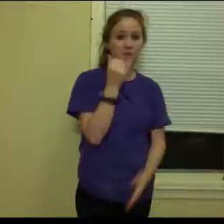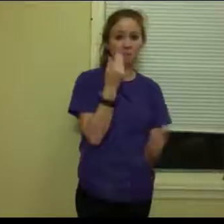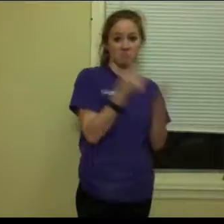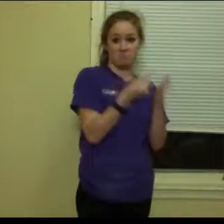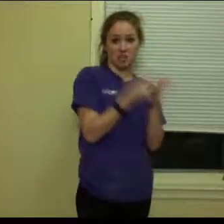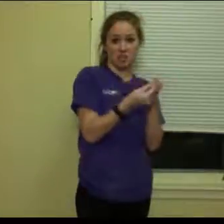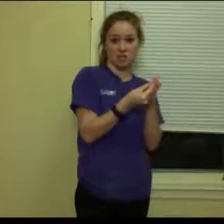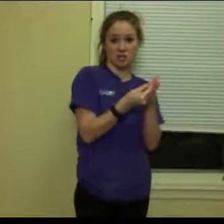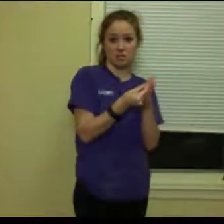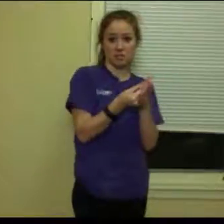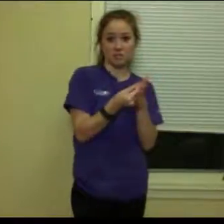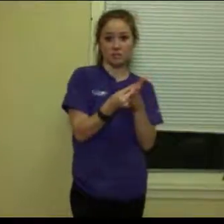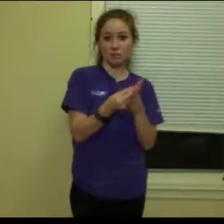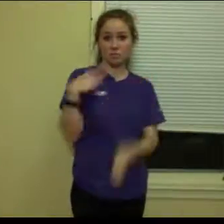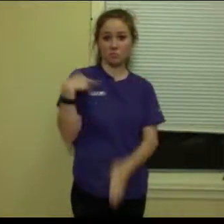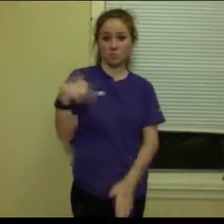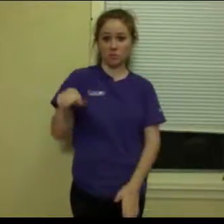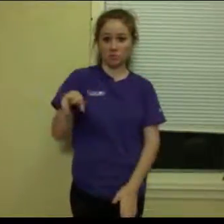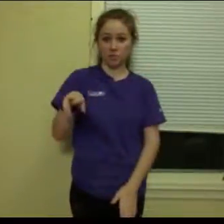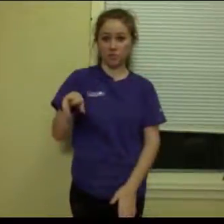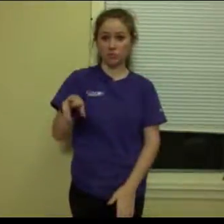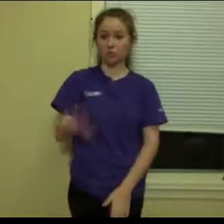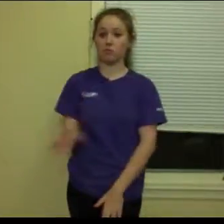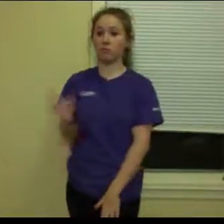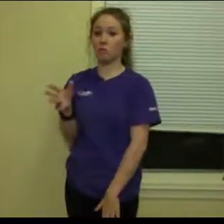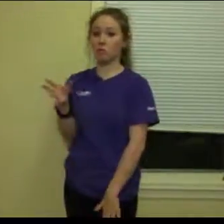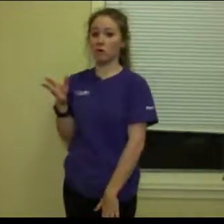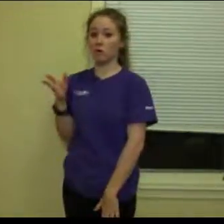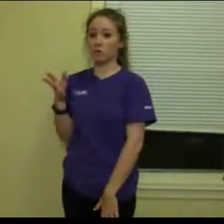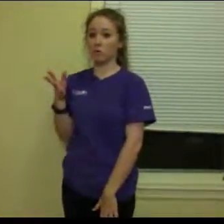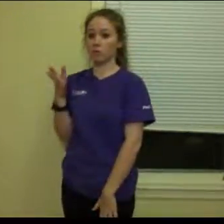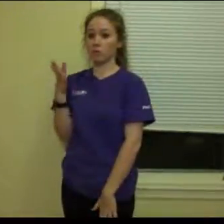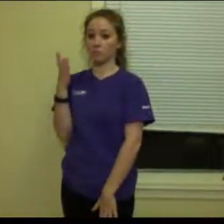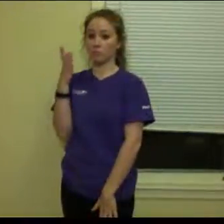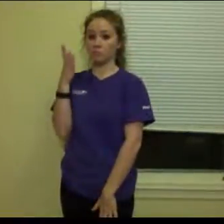so that means you don't care if there's money or religion.